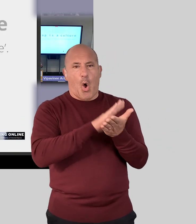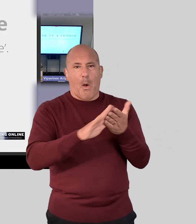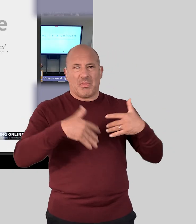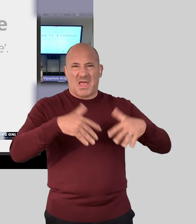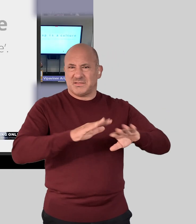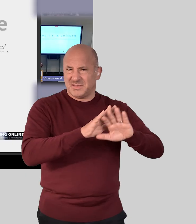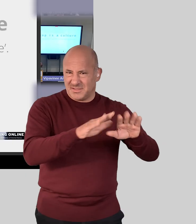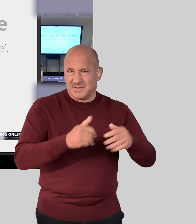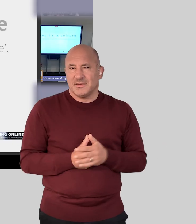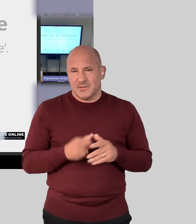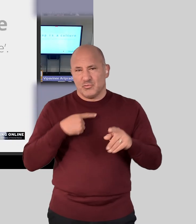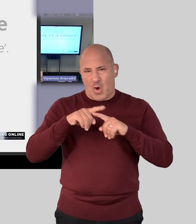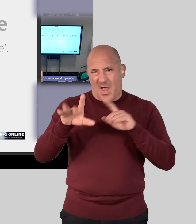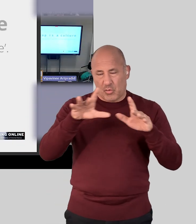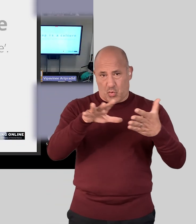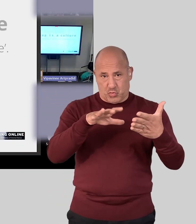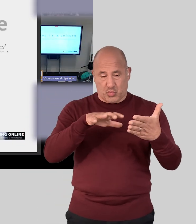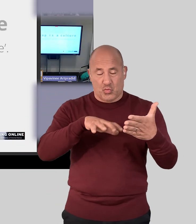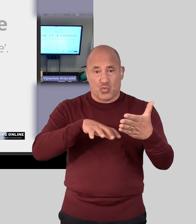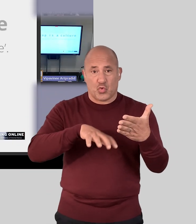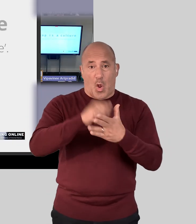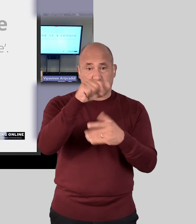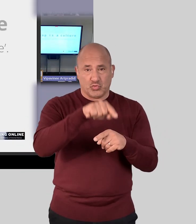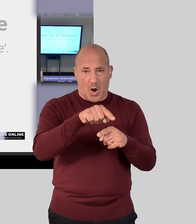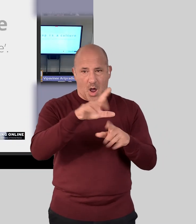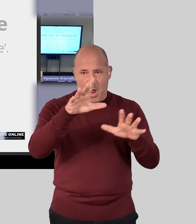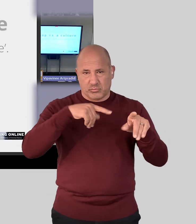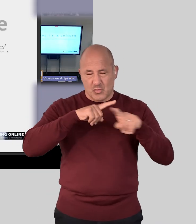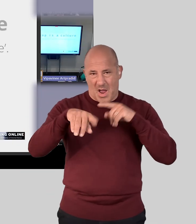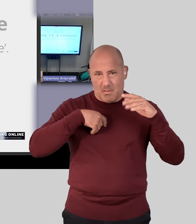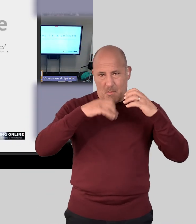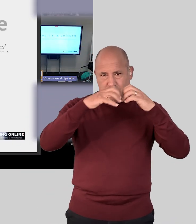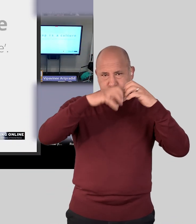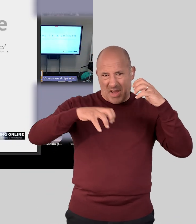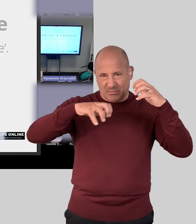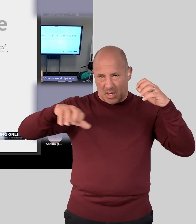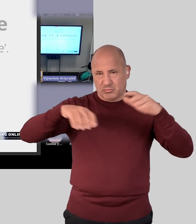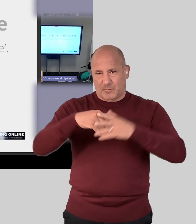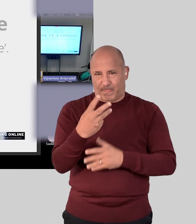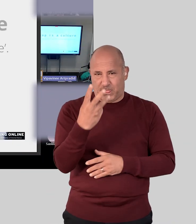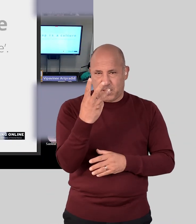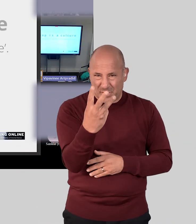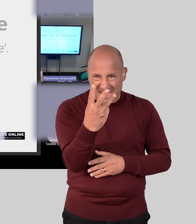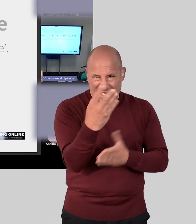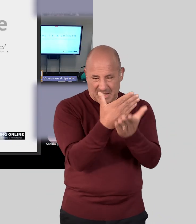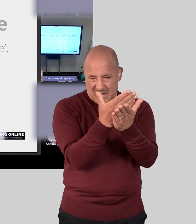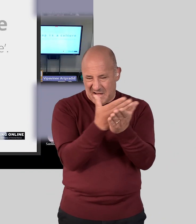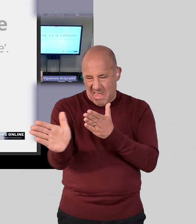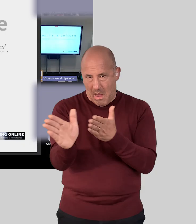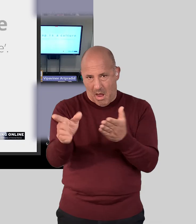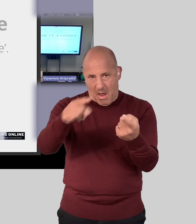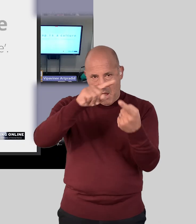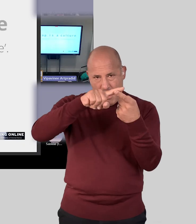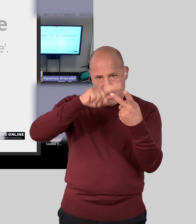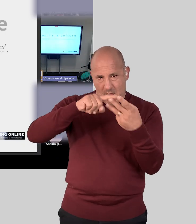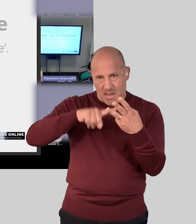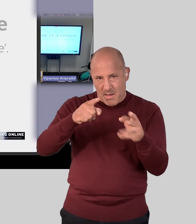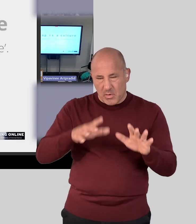of just hip hop, I'm going to try and break down culture into 3 defining features to